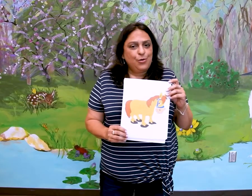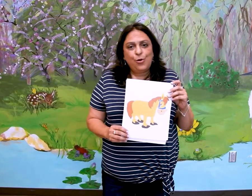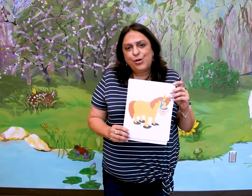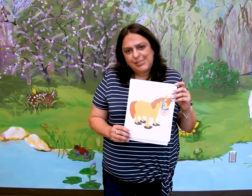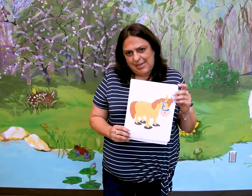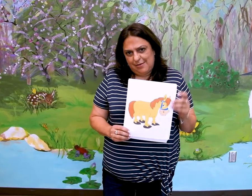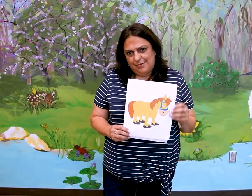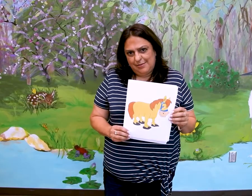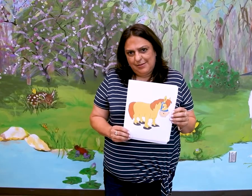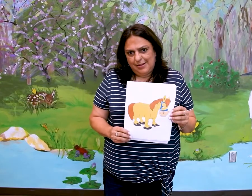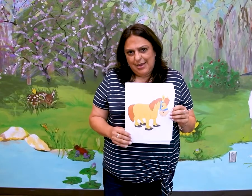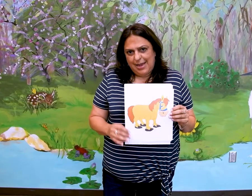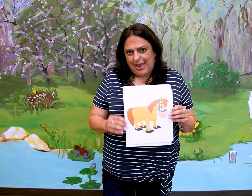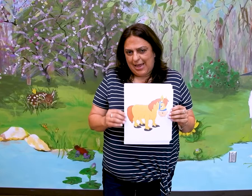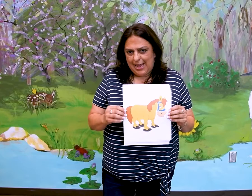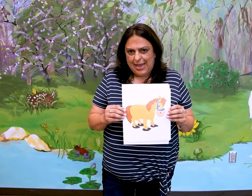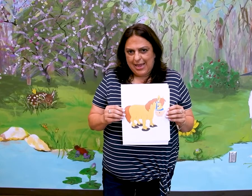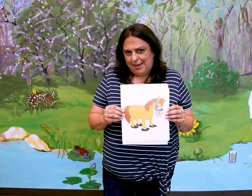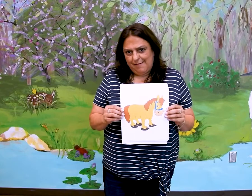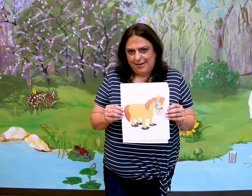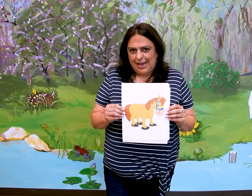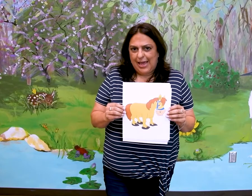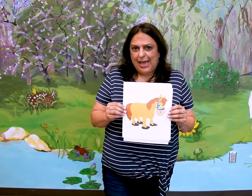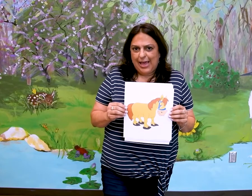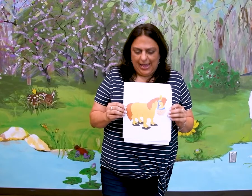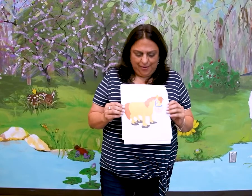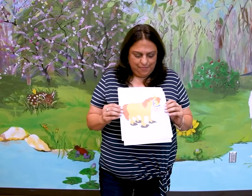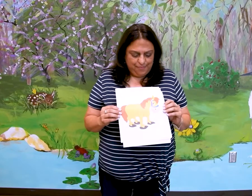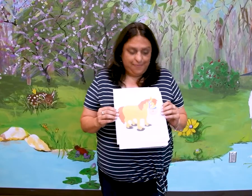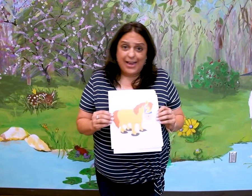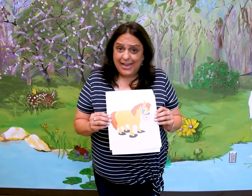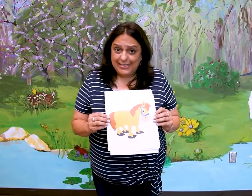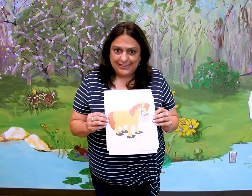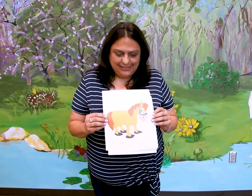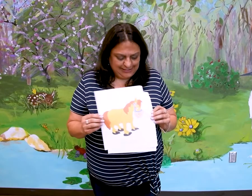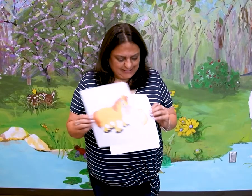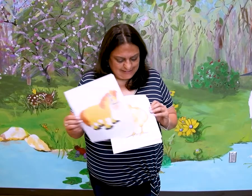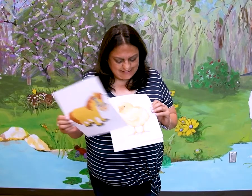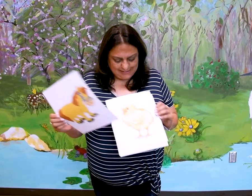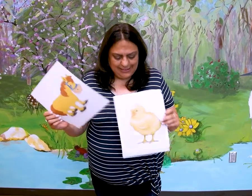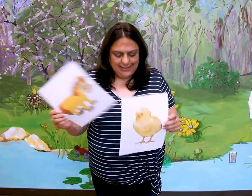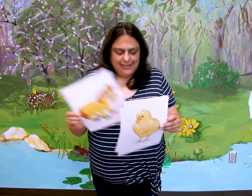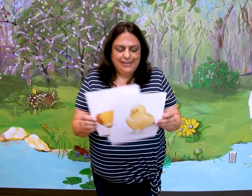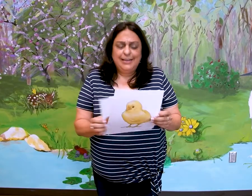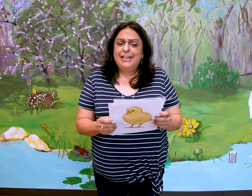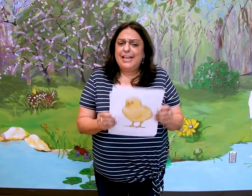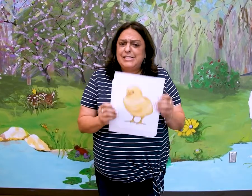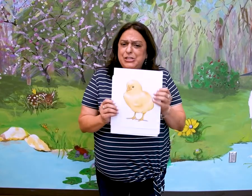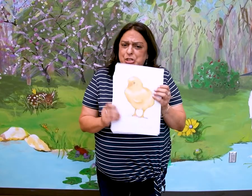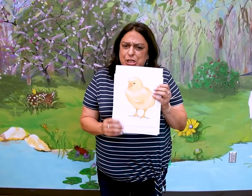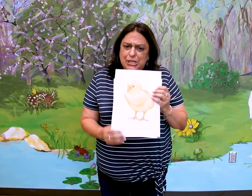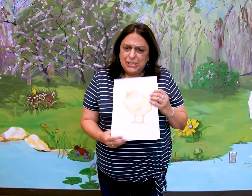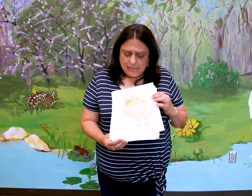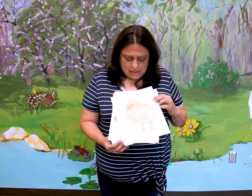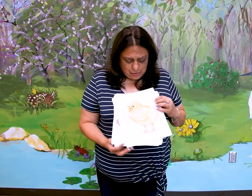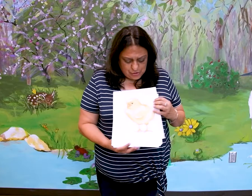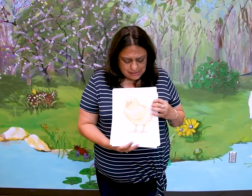horse sound? Neigh, neigh, right? That's a chicken. How does he